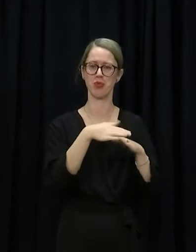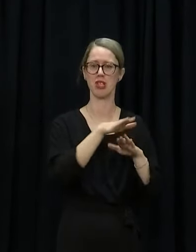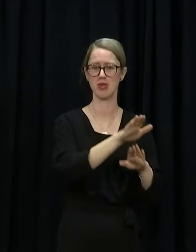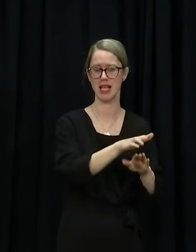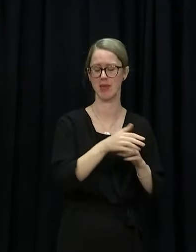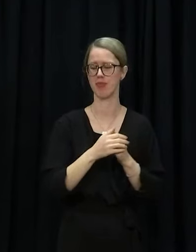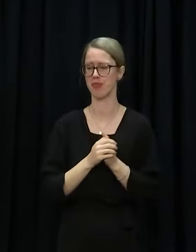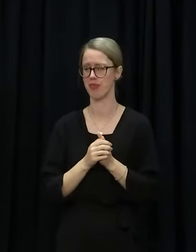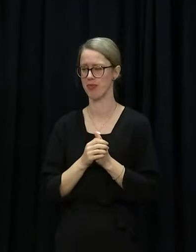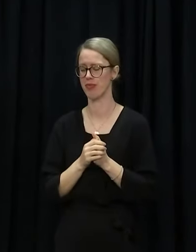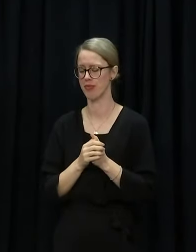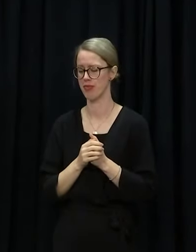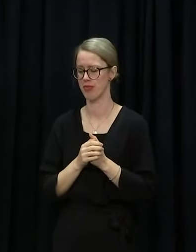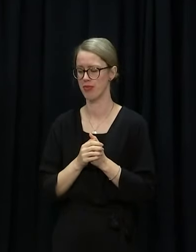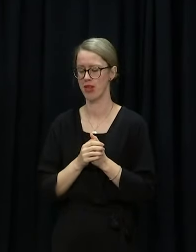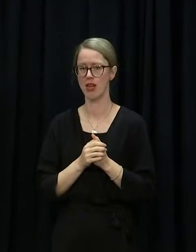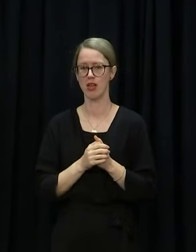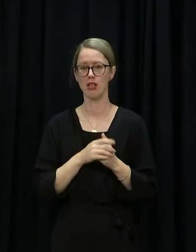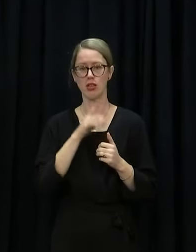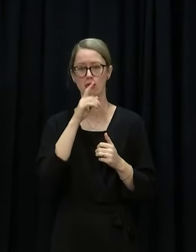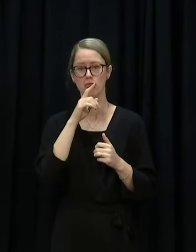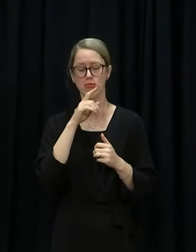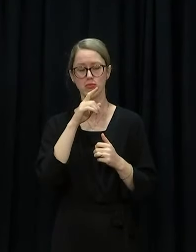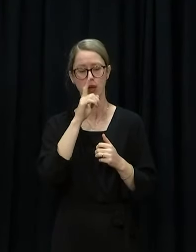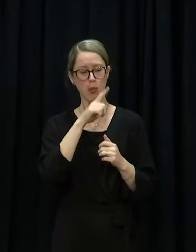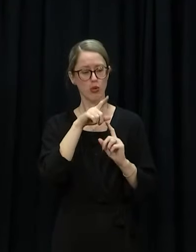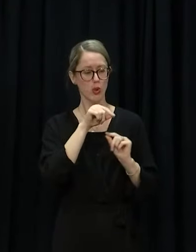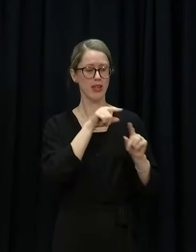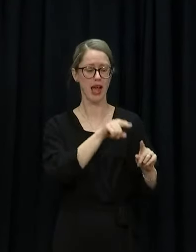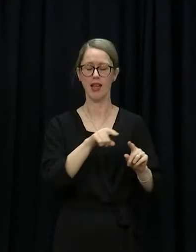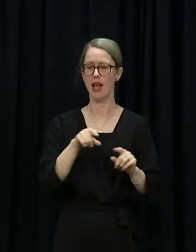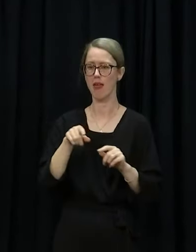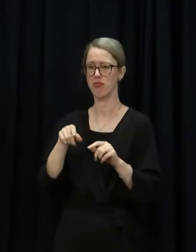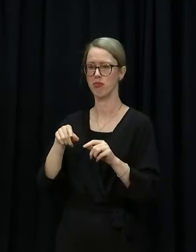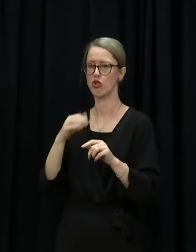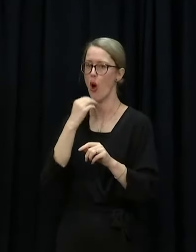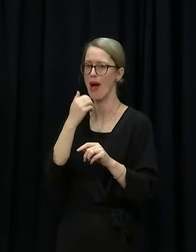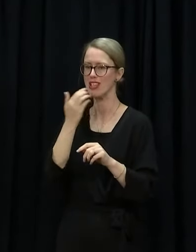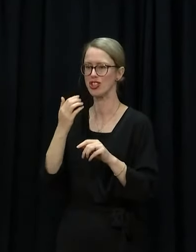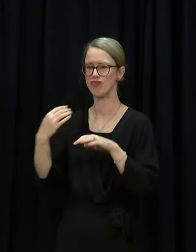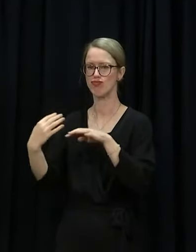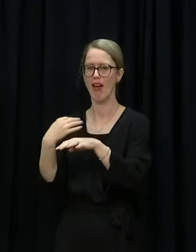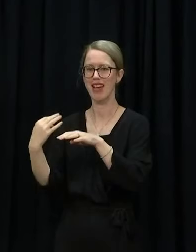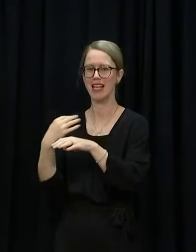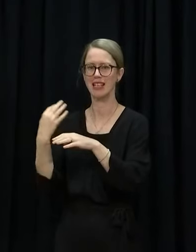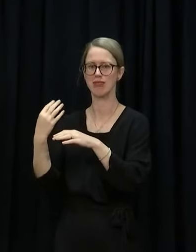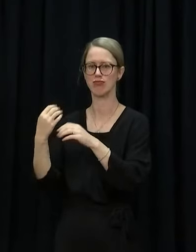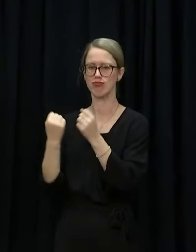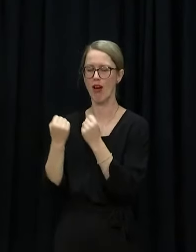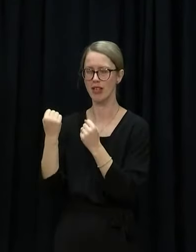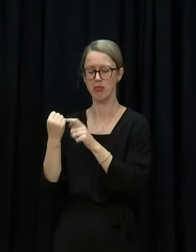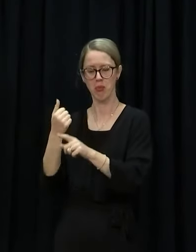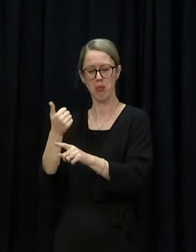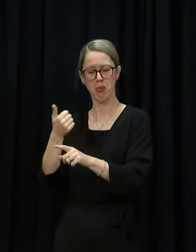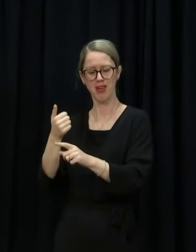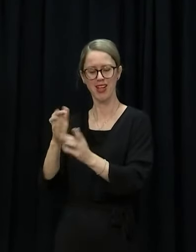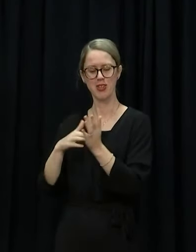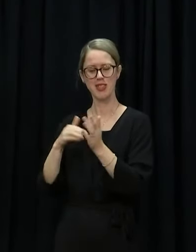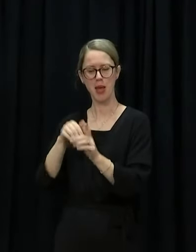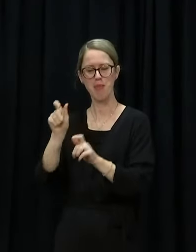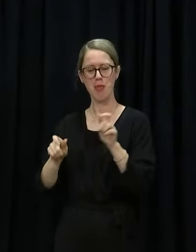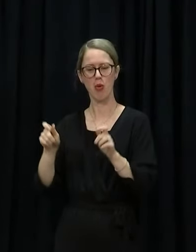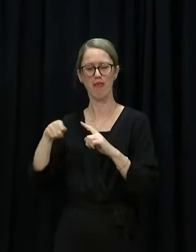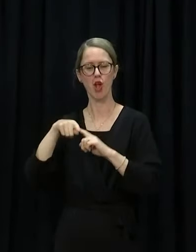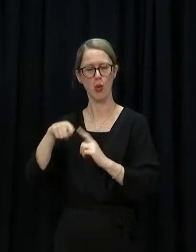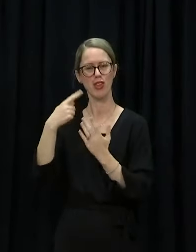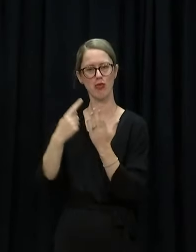compliance alongside reports of low vehicle traffic tells me that New Zealanders are following the rules that will work, And our public health units are also reporting